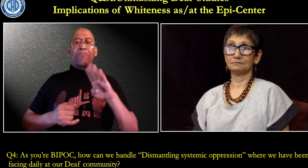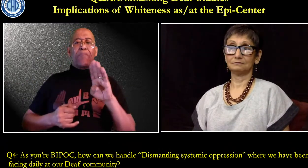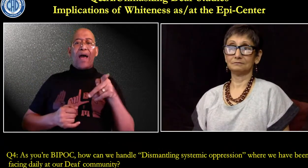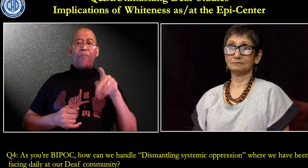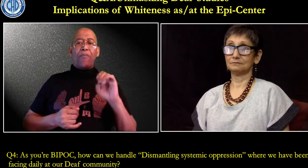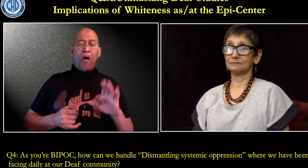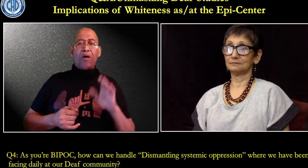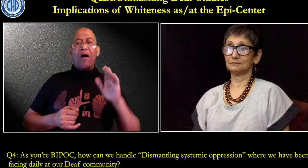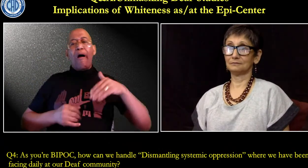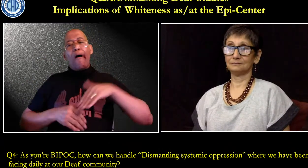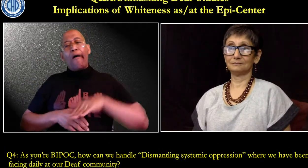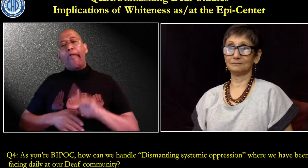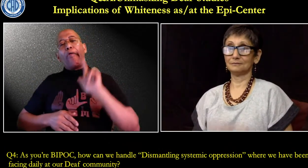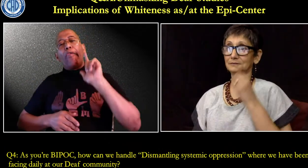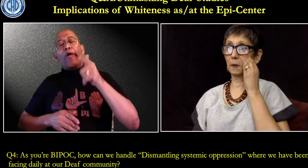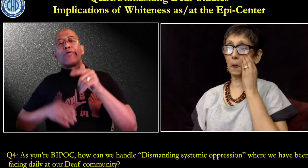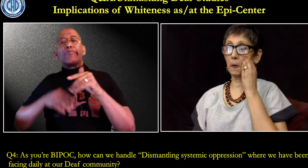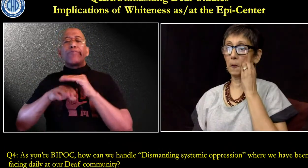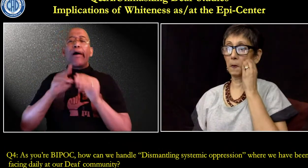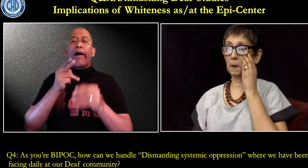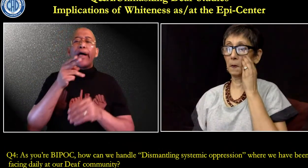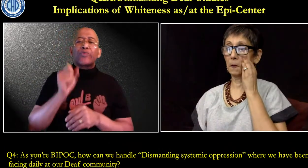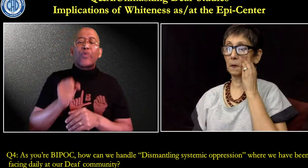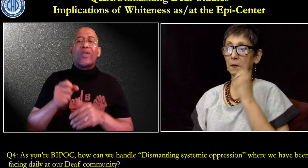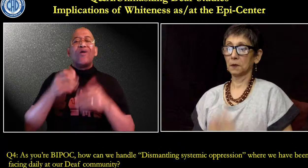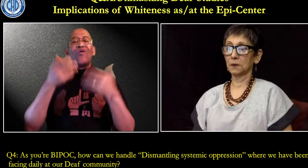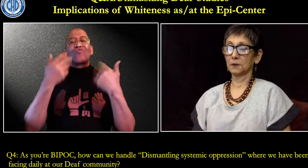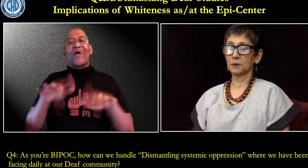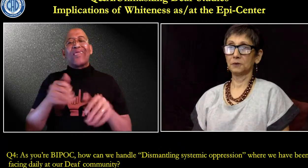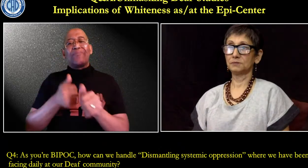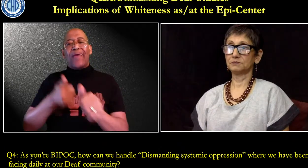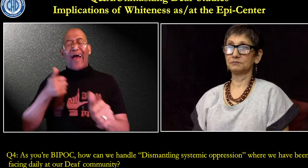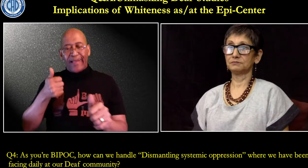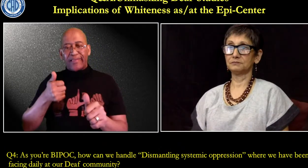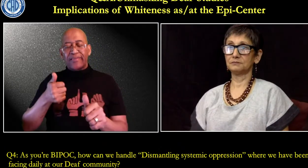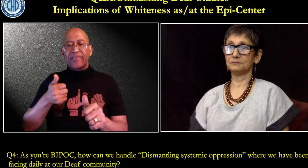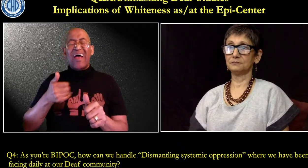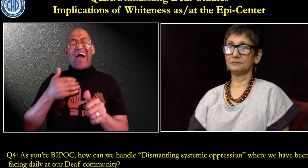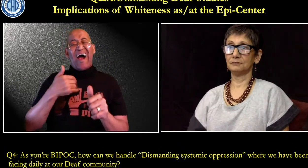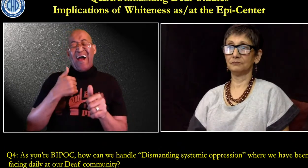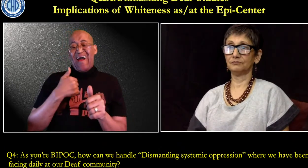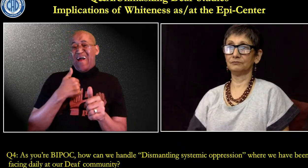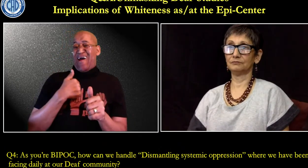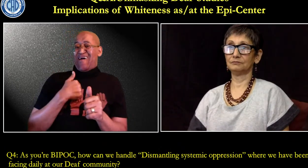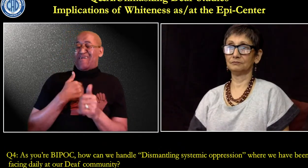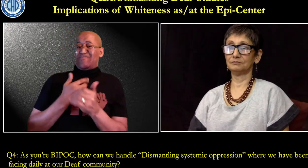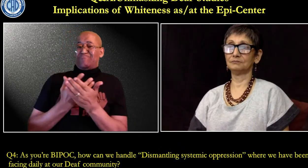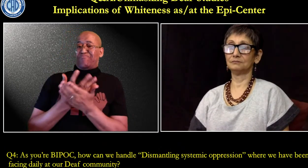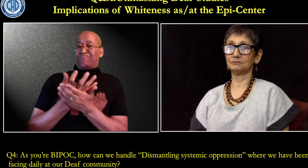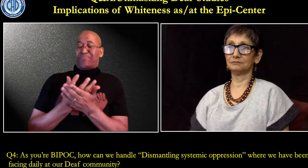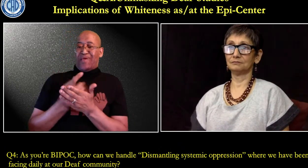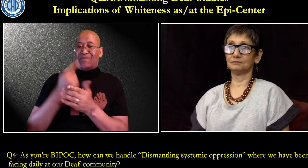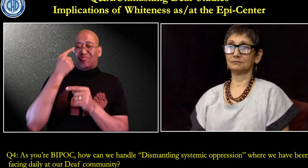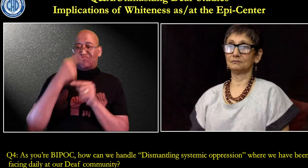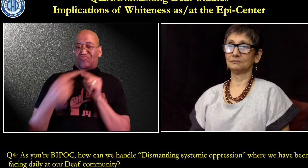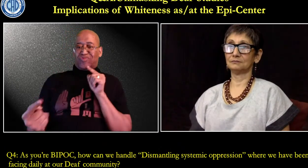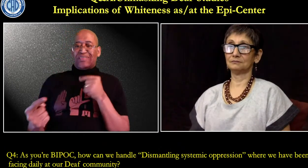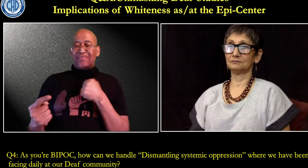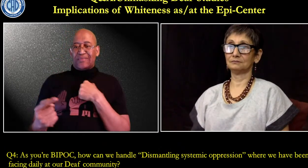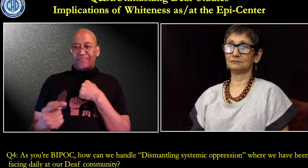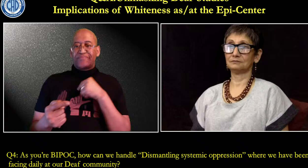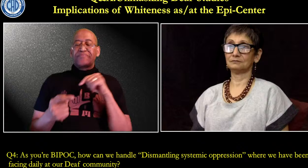deaf access with the institution, BIPOC going into later into high school and they're behind.